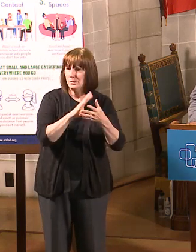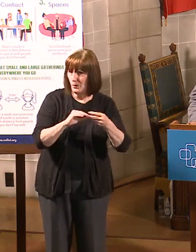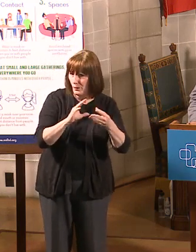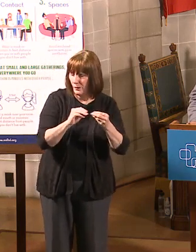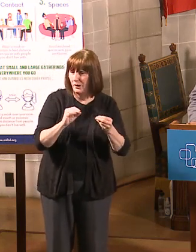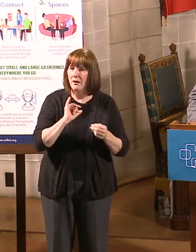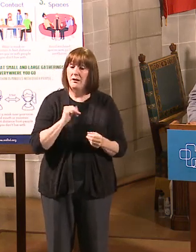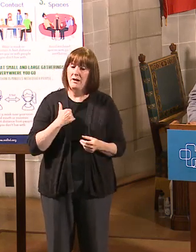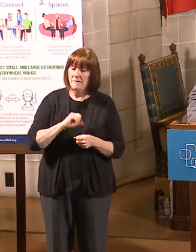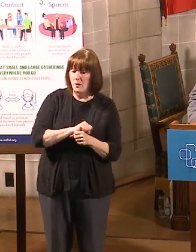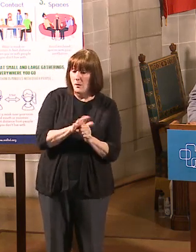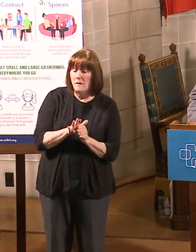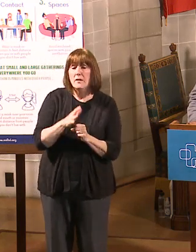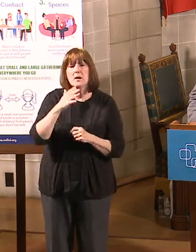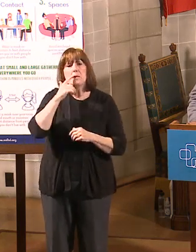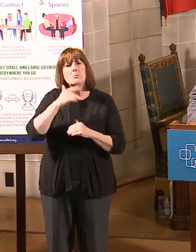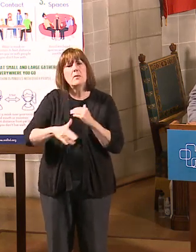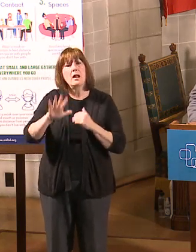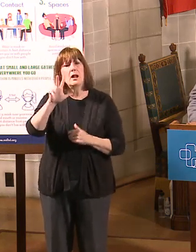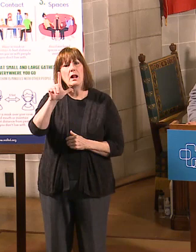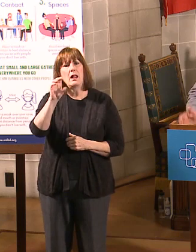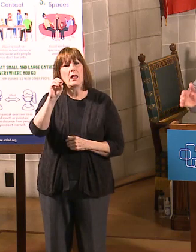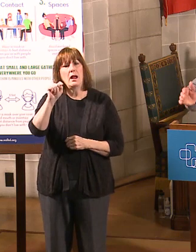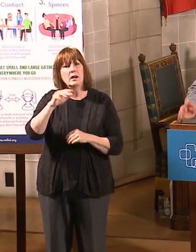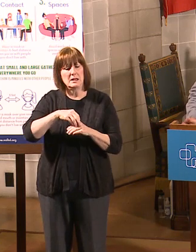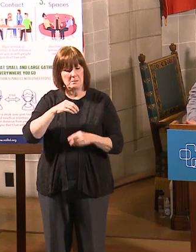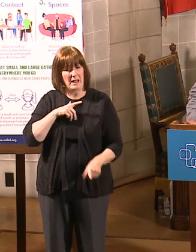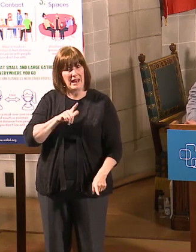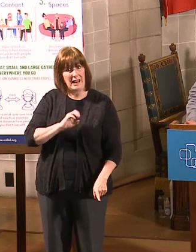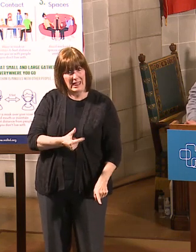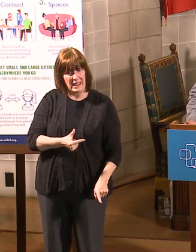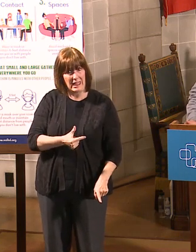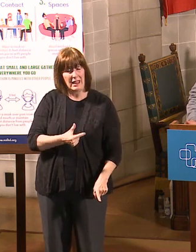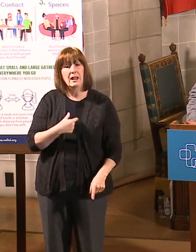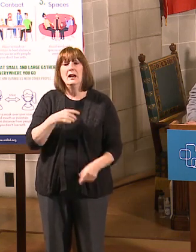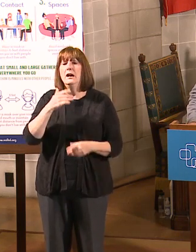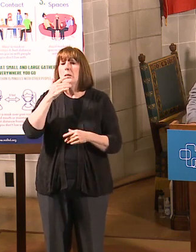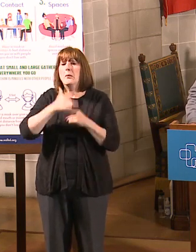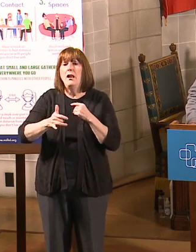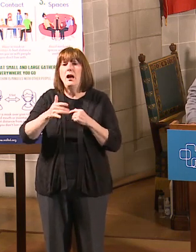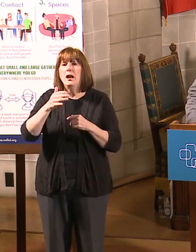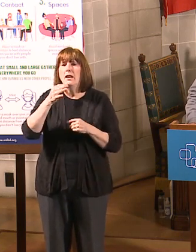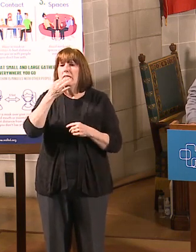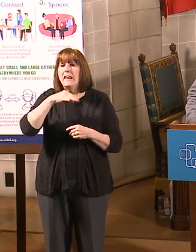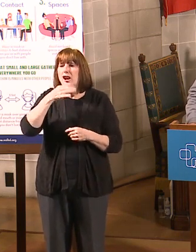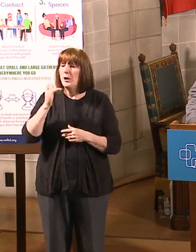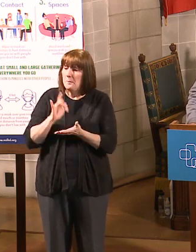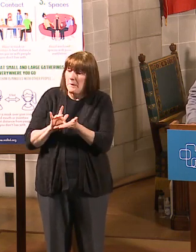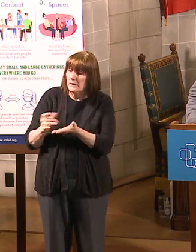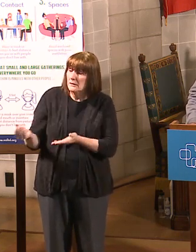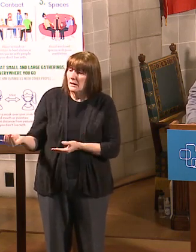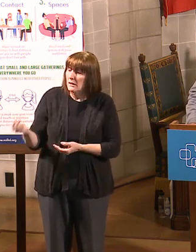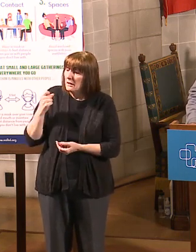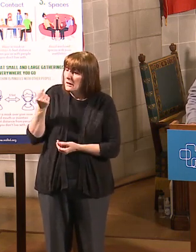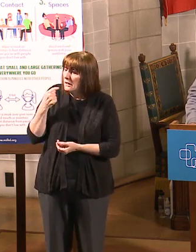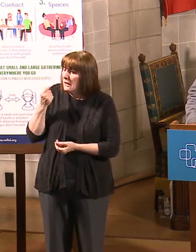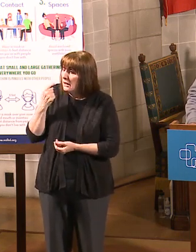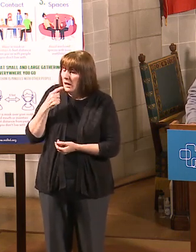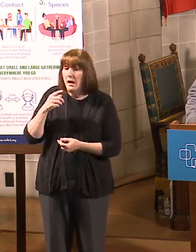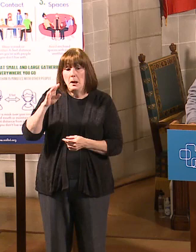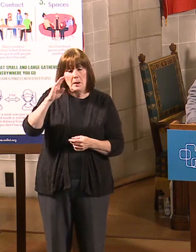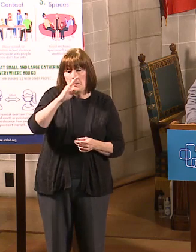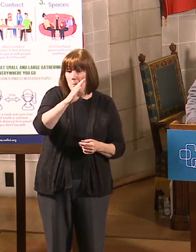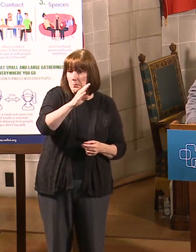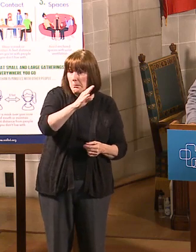had COVID, I had a blood clot in my leg. They put me on blood thinners. Well, I bumped my head last Thursday, and